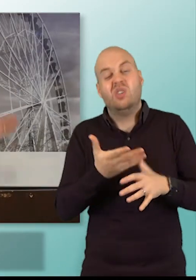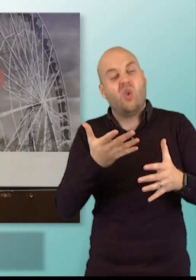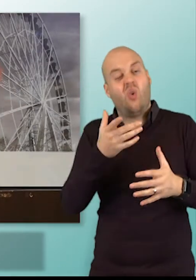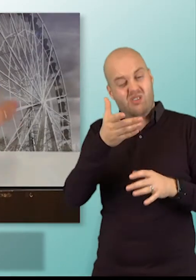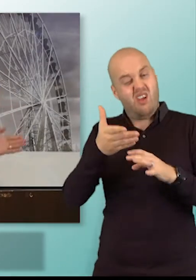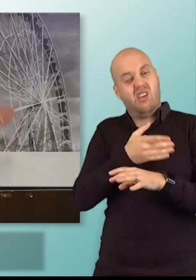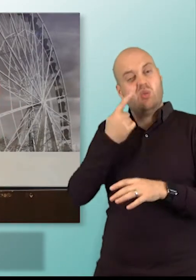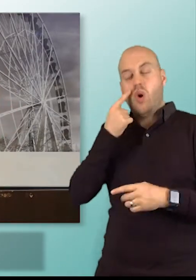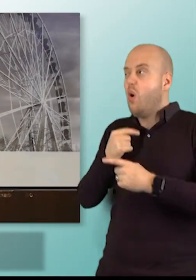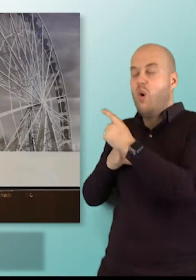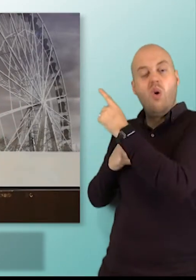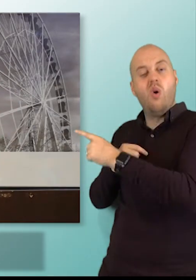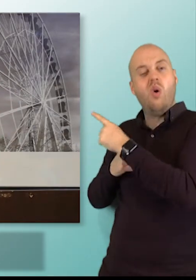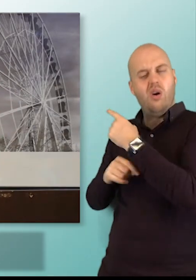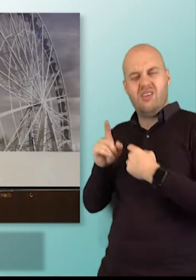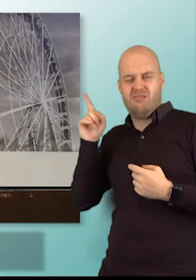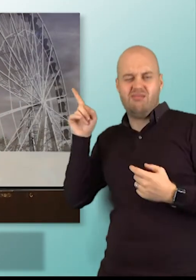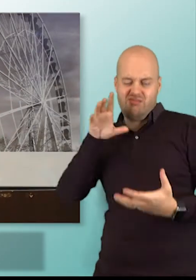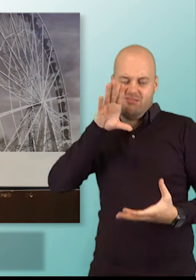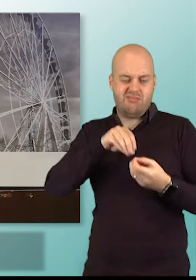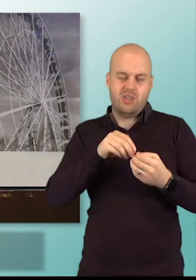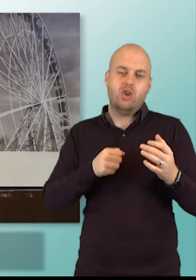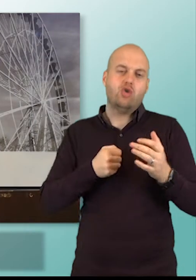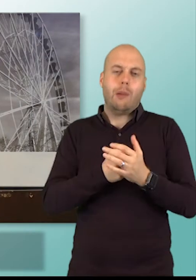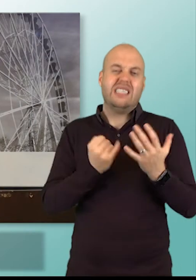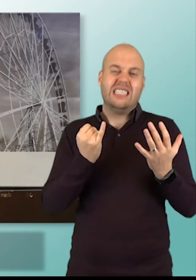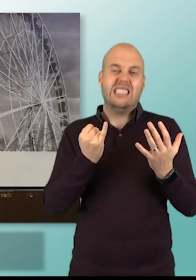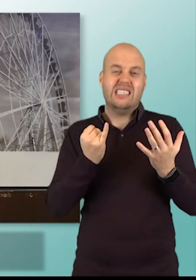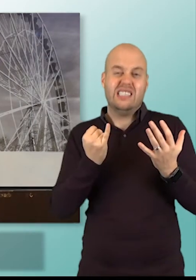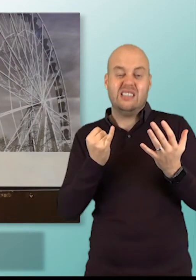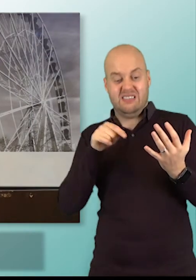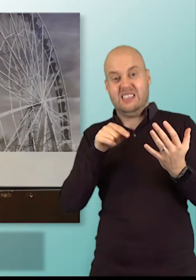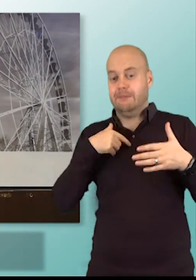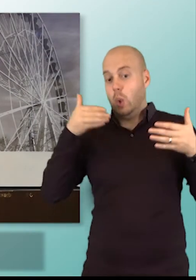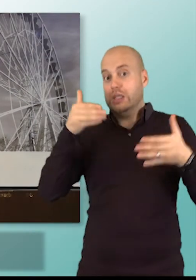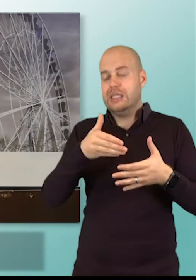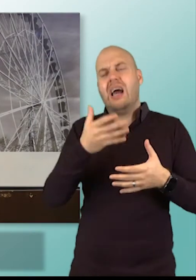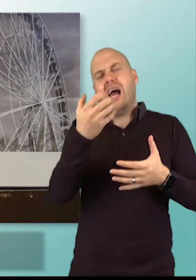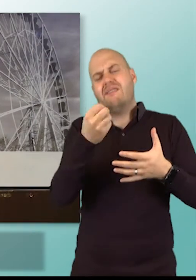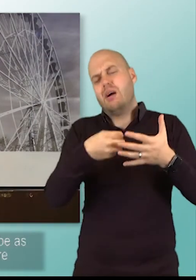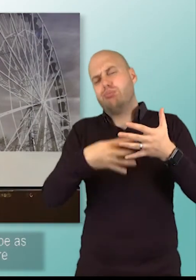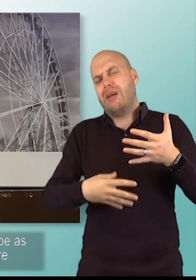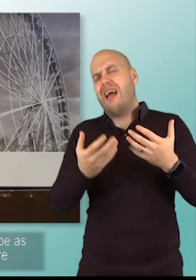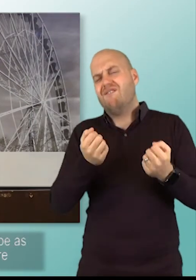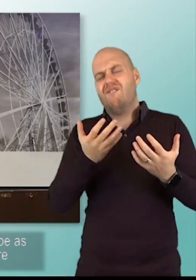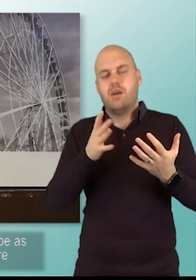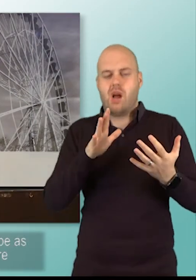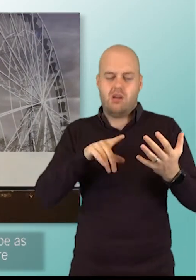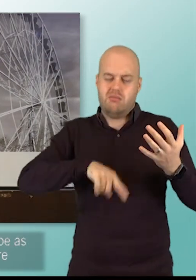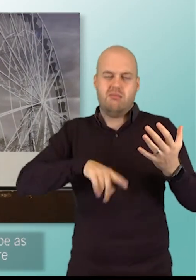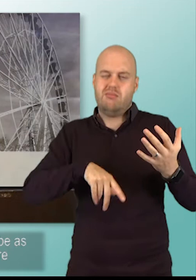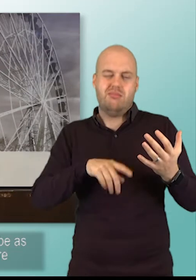our top six areas of concern. That's what we try and focus our energy on. There are other kinds